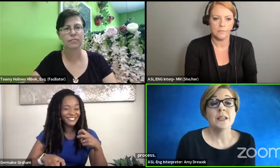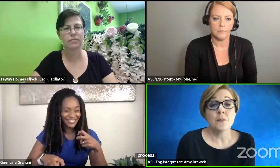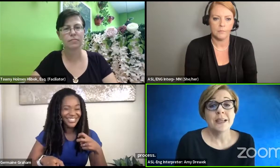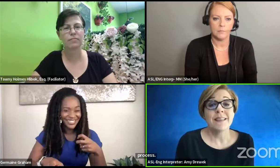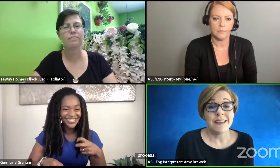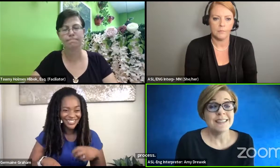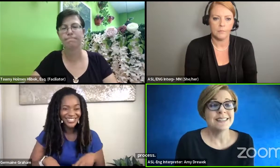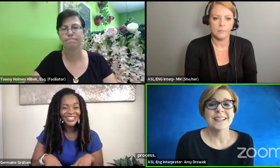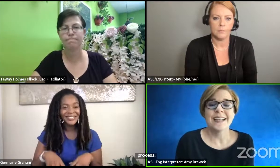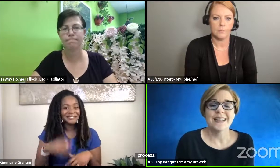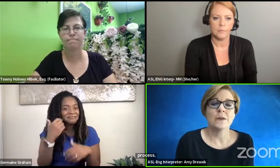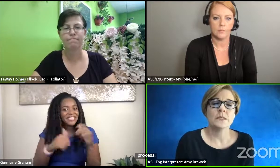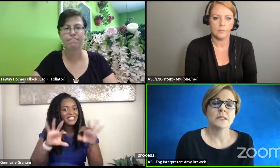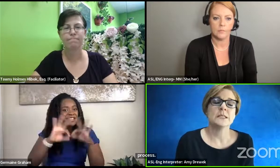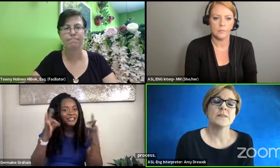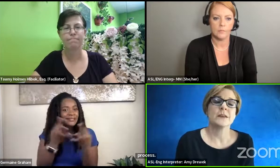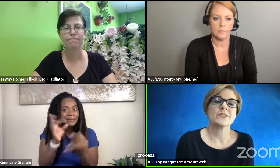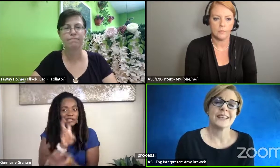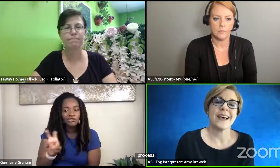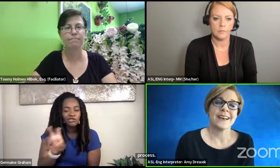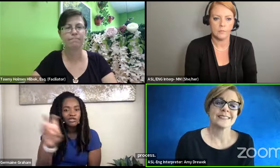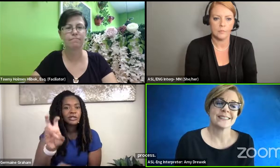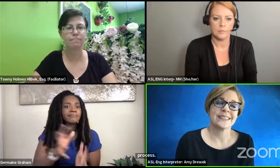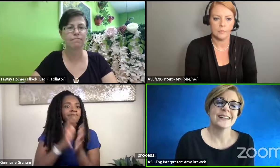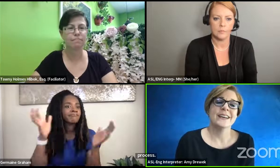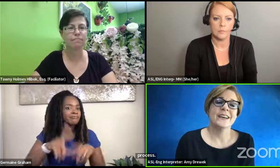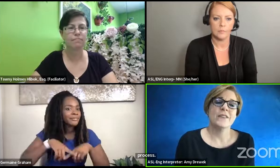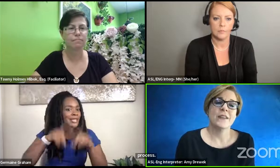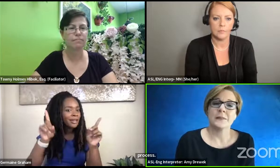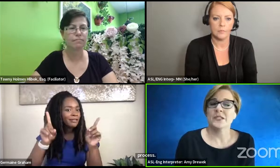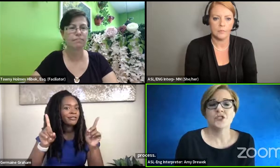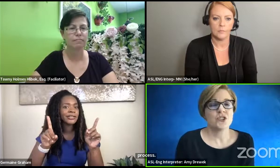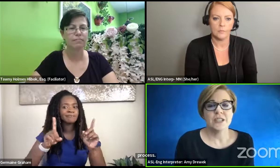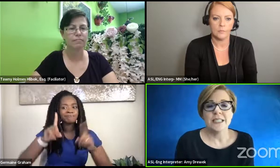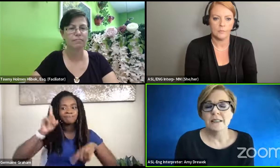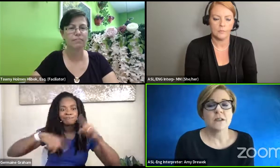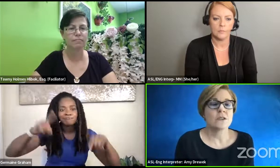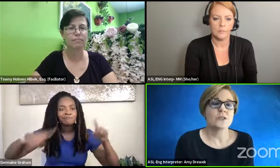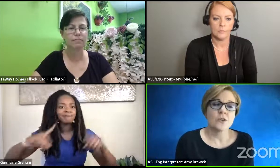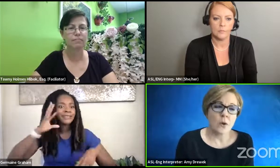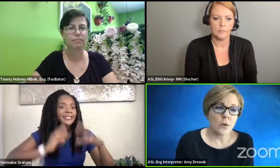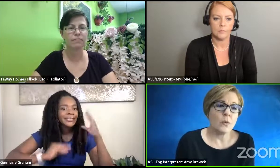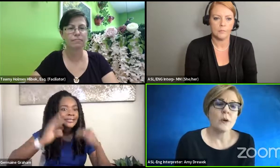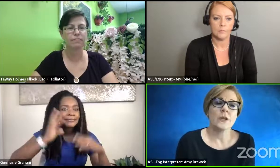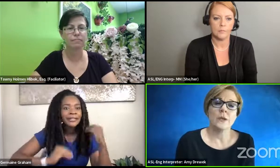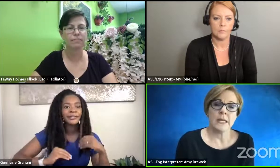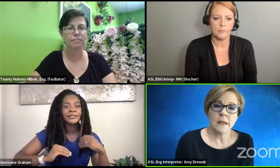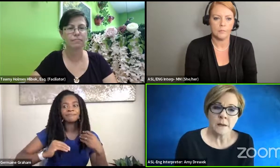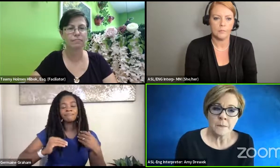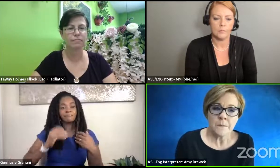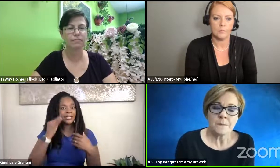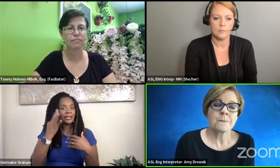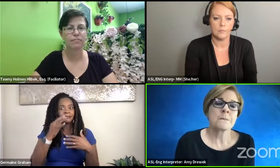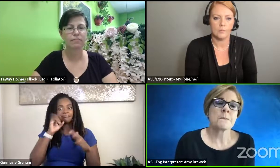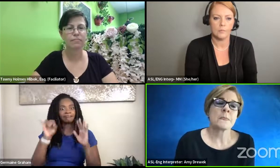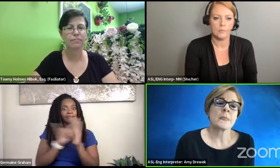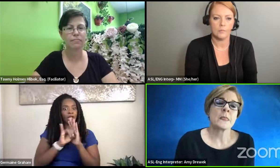We quickly realized that it was a difficult task. Families' journeys are so